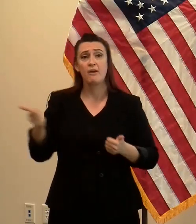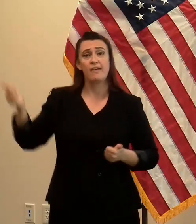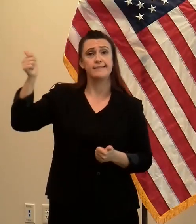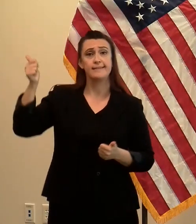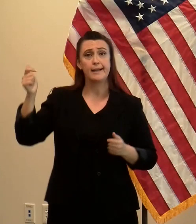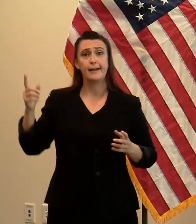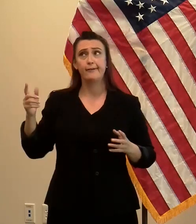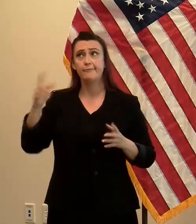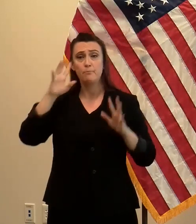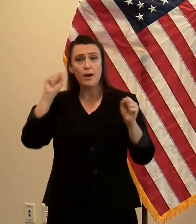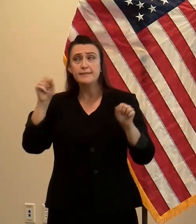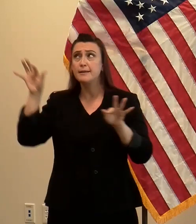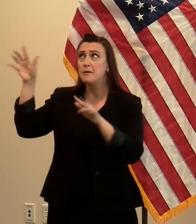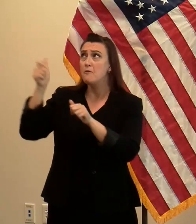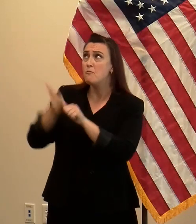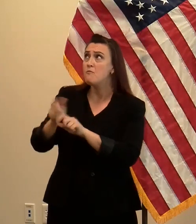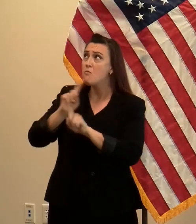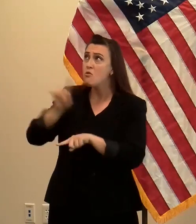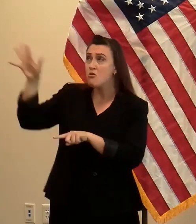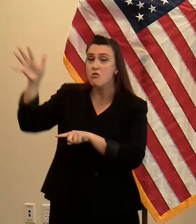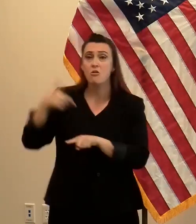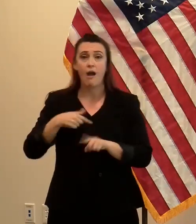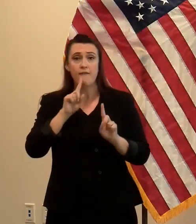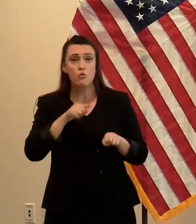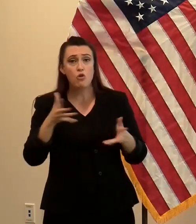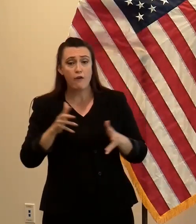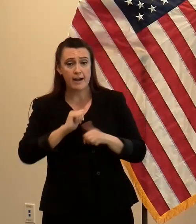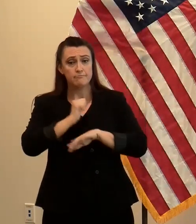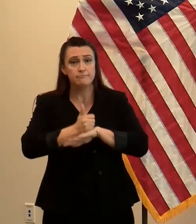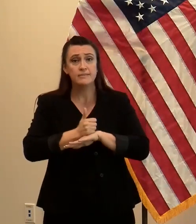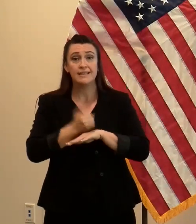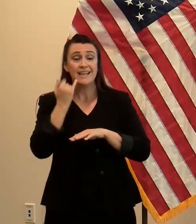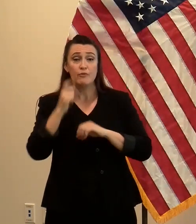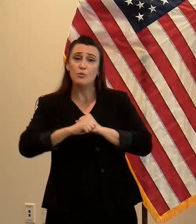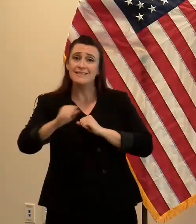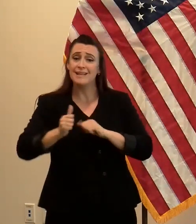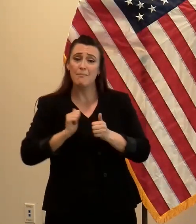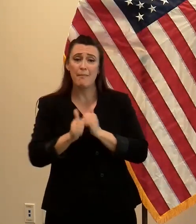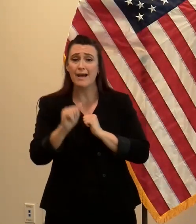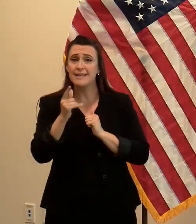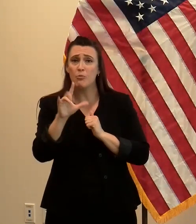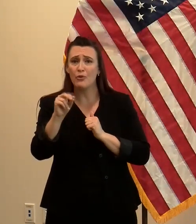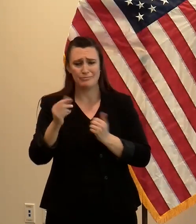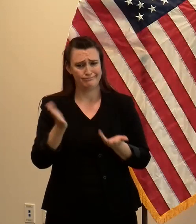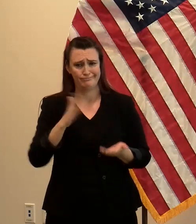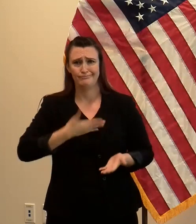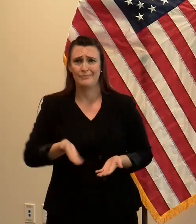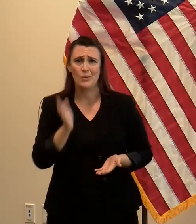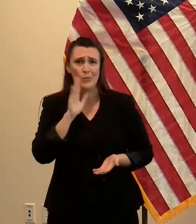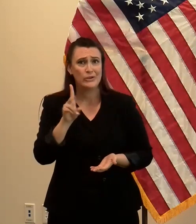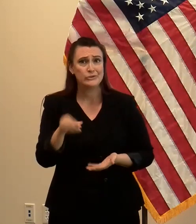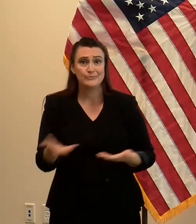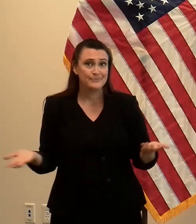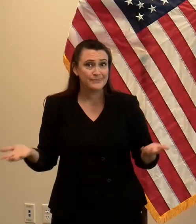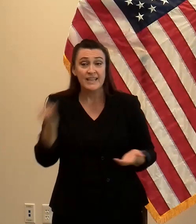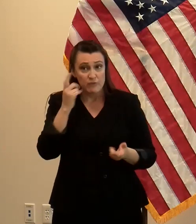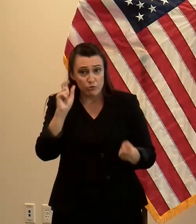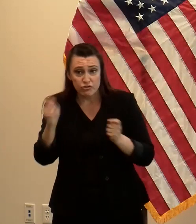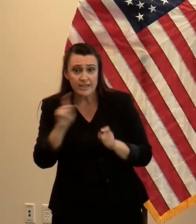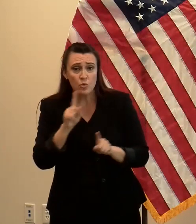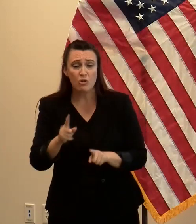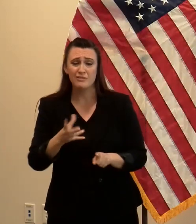orders out until. If those need to be extended, we'll extend them. If they can be changed, they'll be